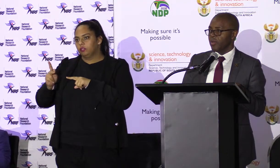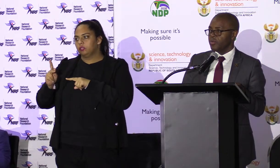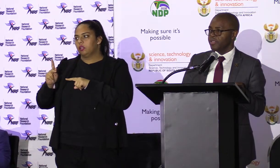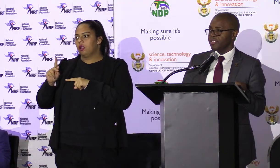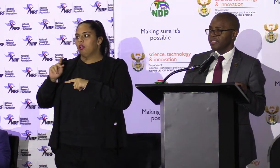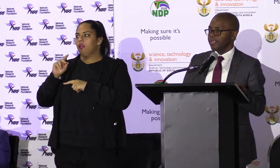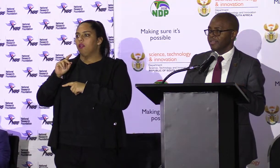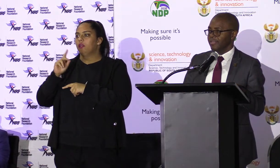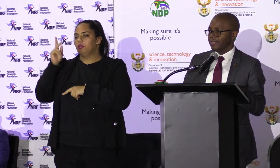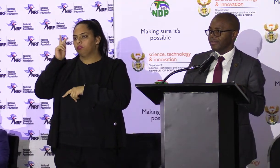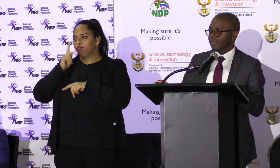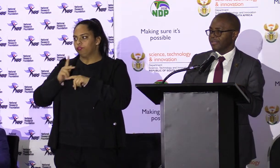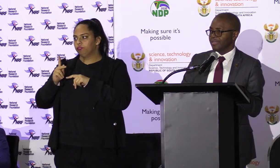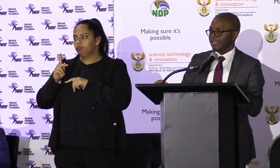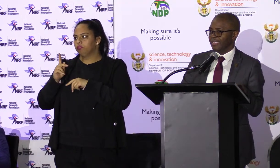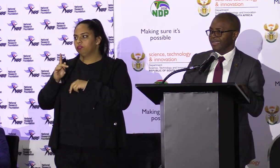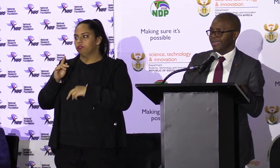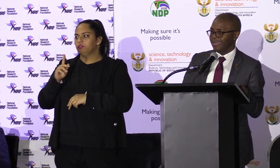who's our host,